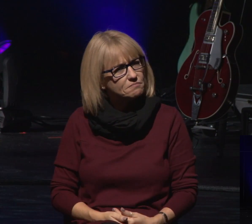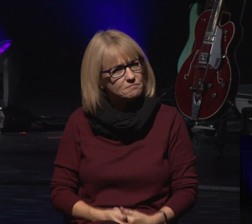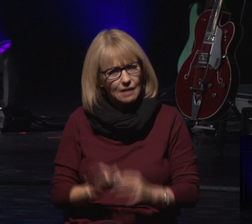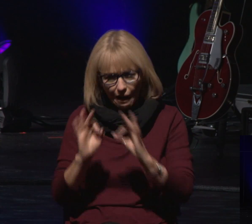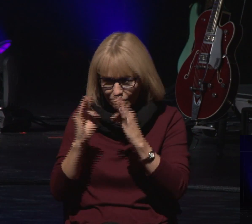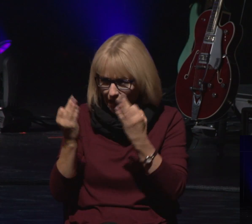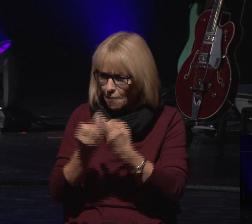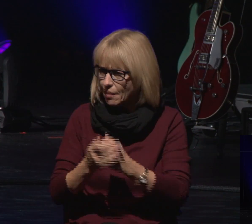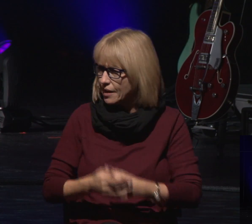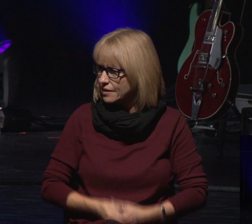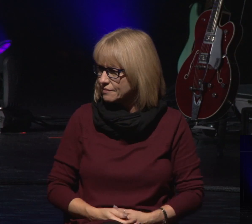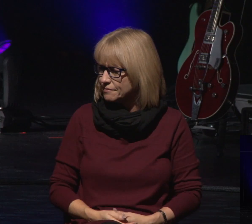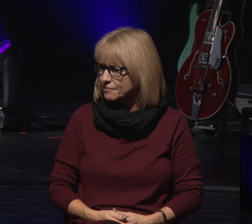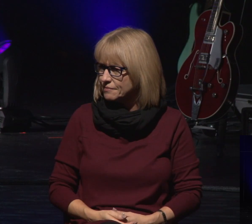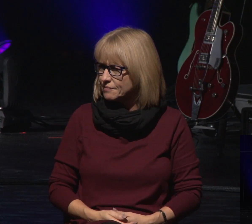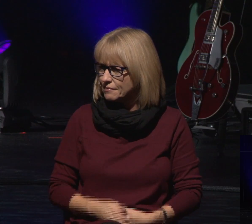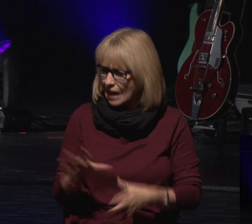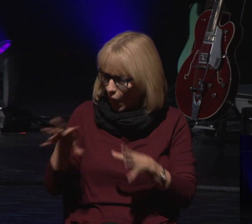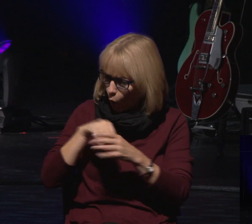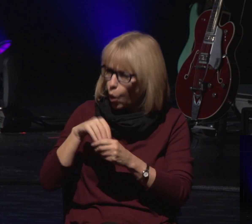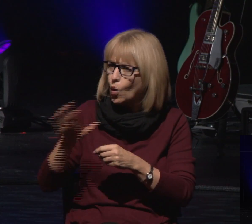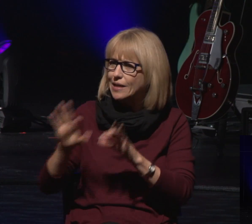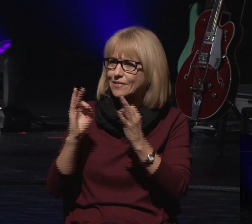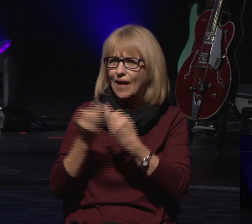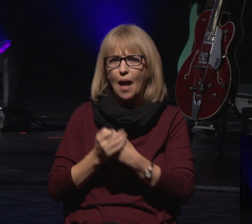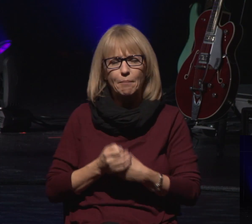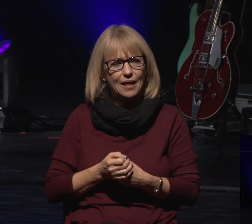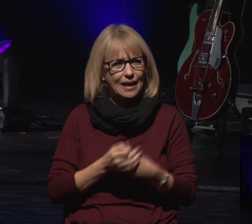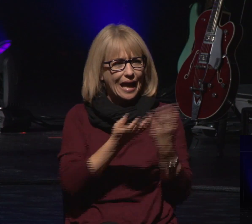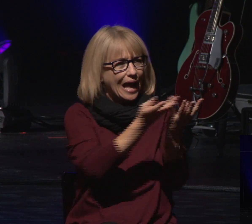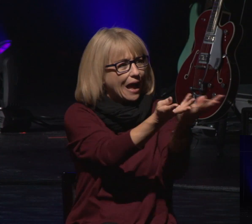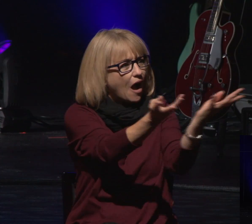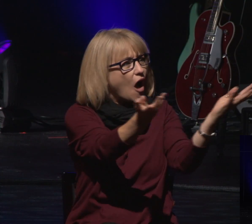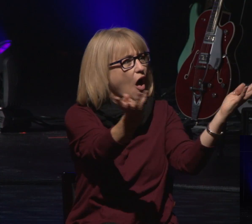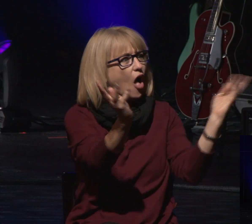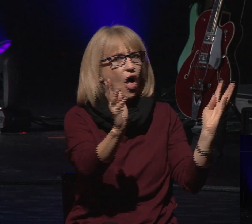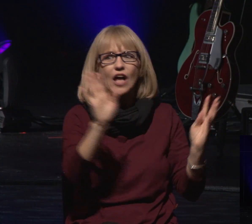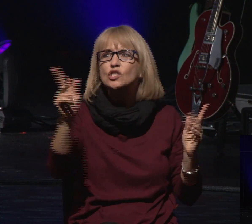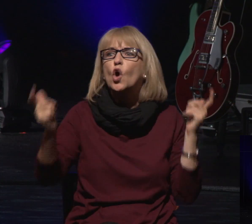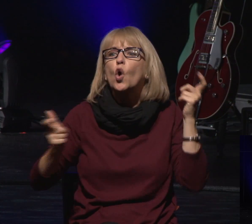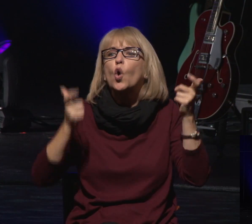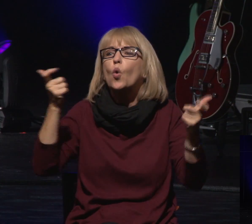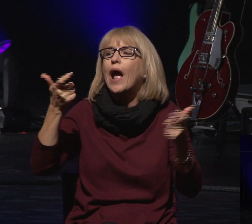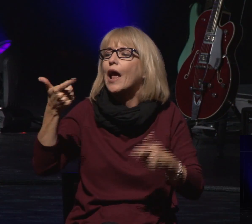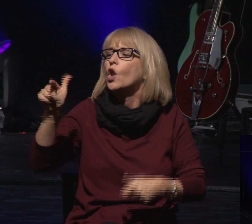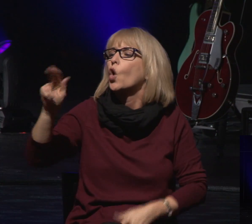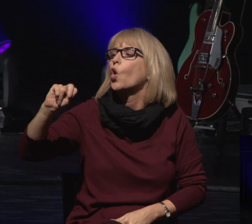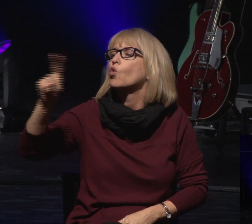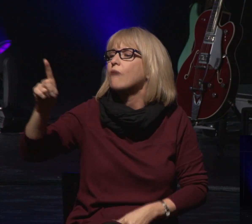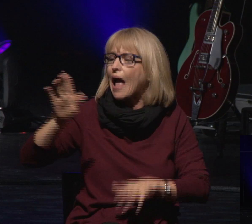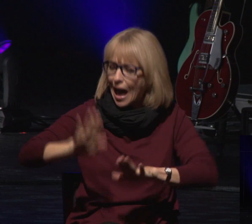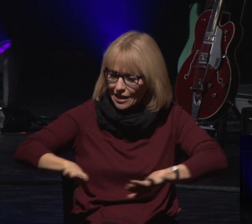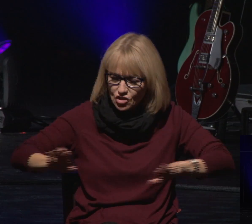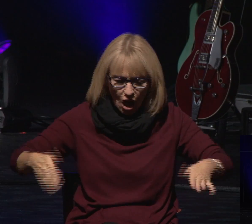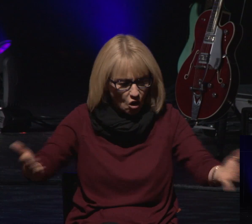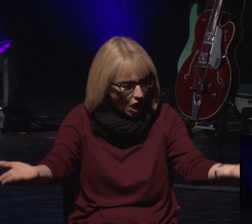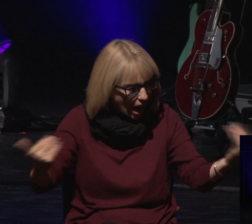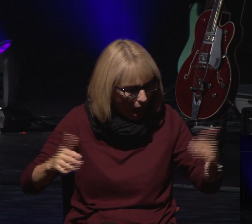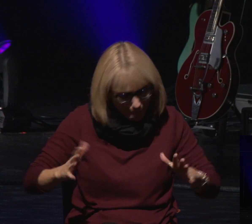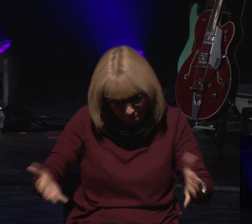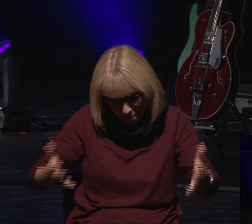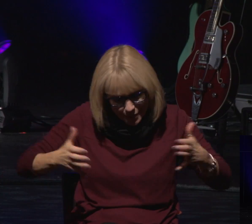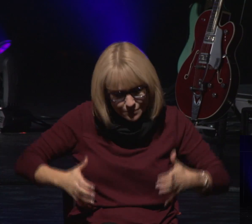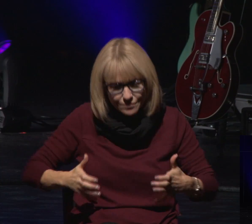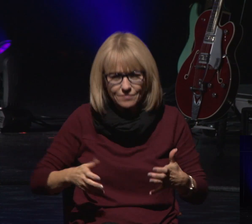and 24 that we didn't read was talking about how he had his great-grandchildren come and sitting on his lap, and he's talking to them and basically